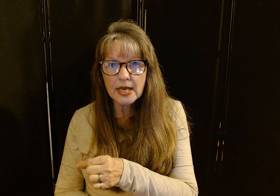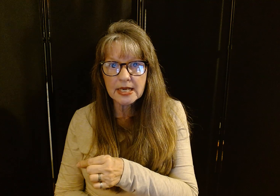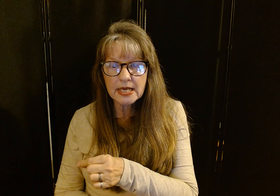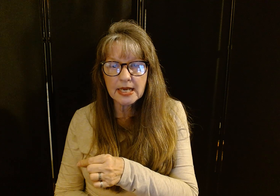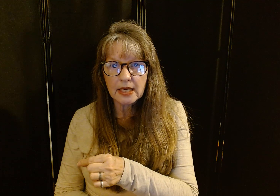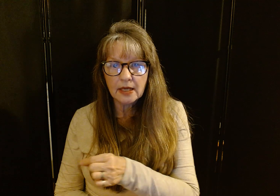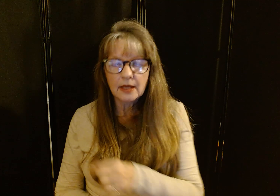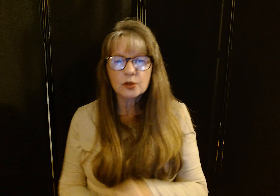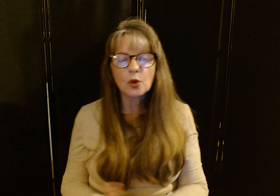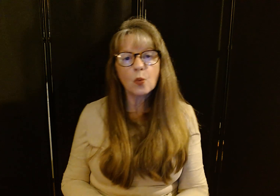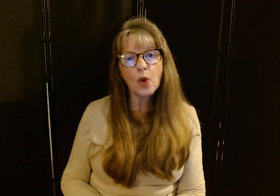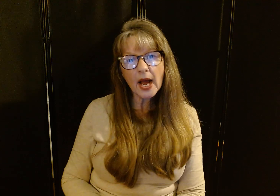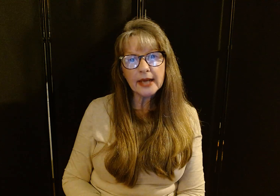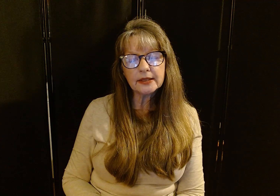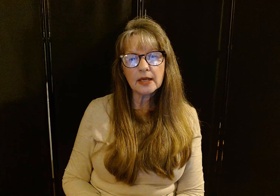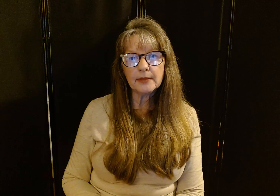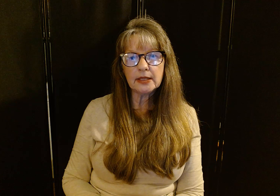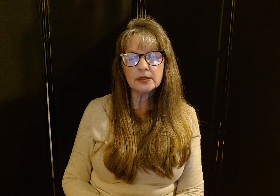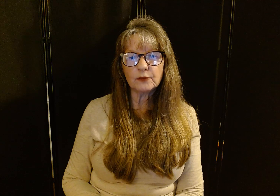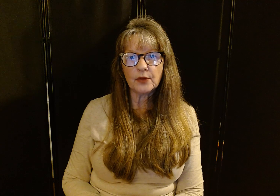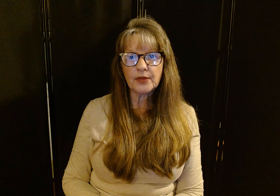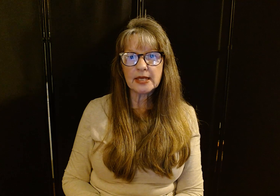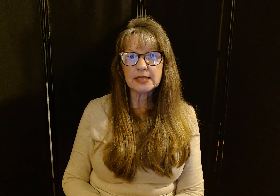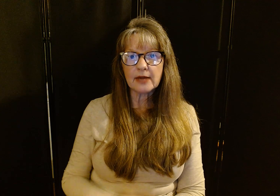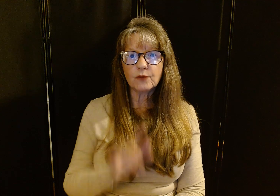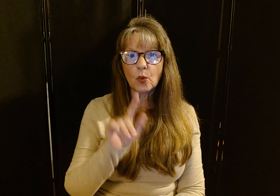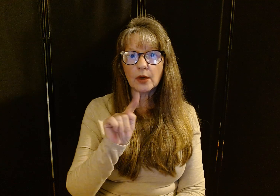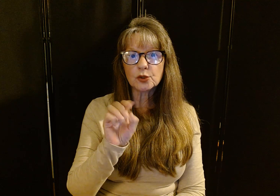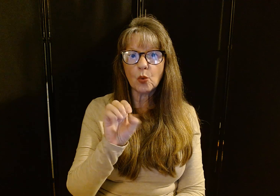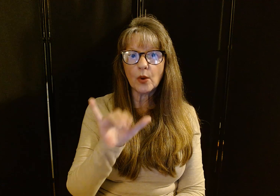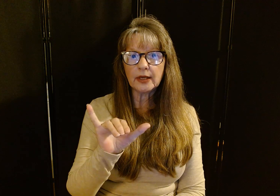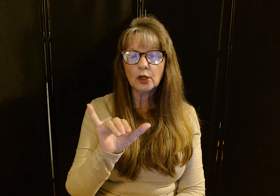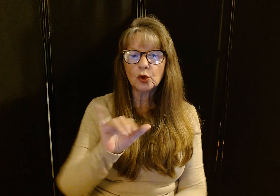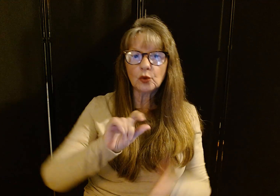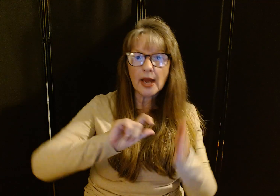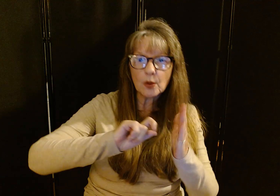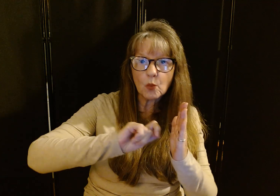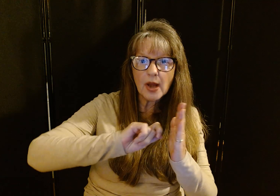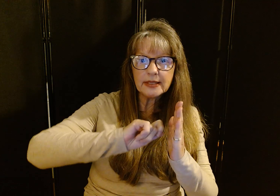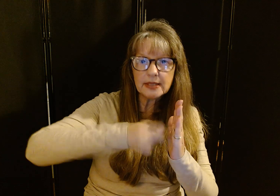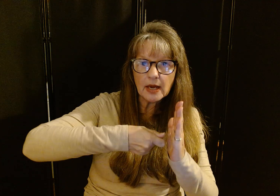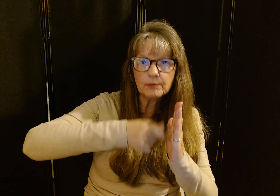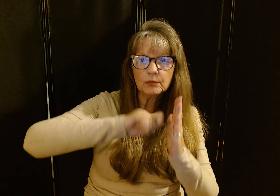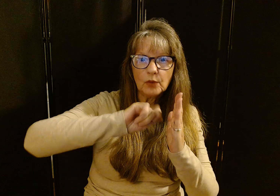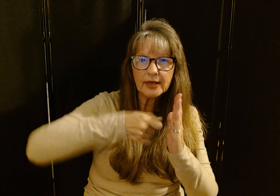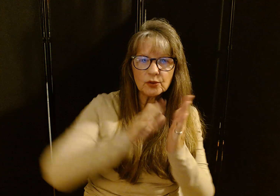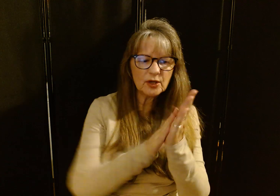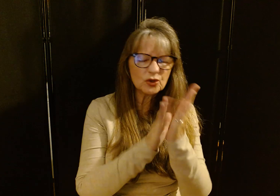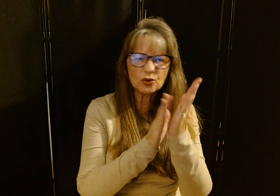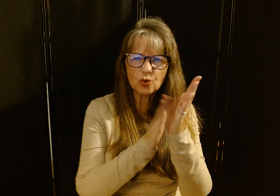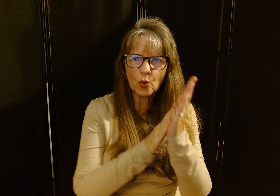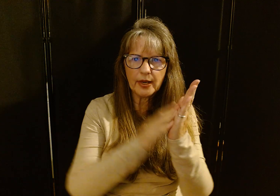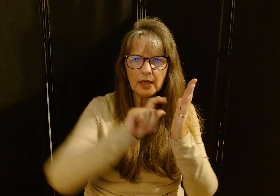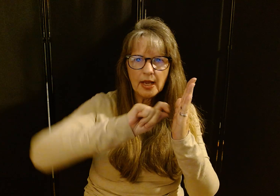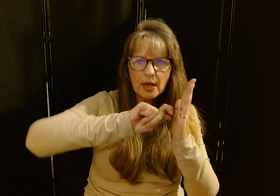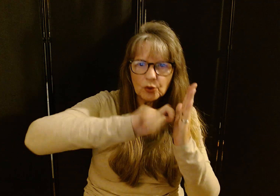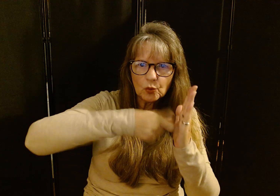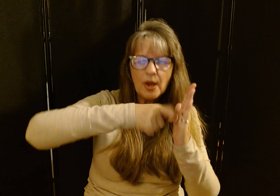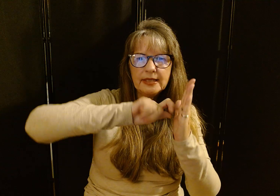wind. So wind can mean different things. Like for a toy, you kind of wind it up, right? So here's your toy, and you're winding it